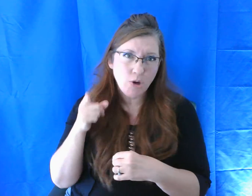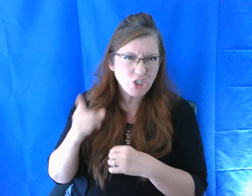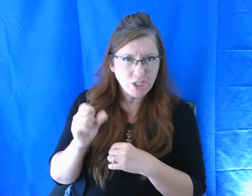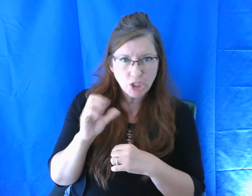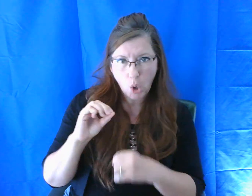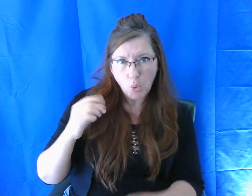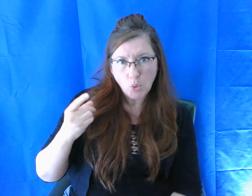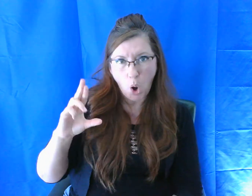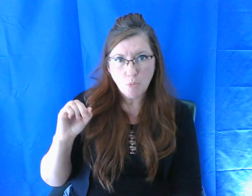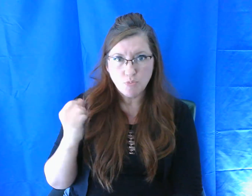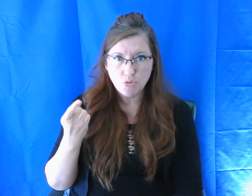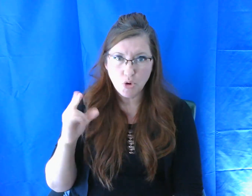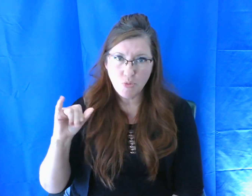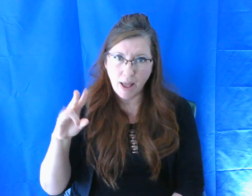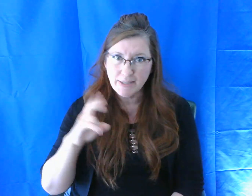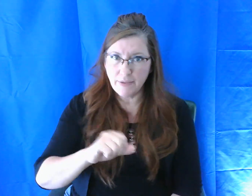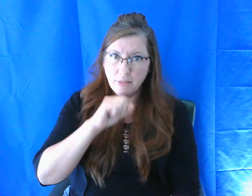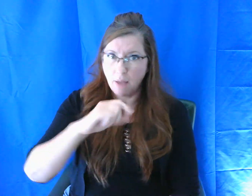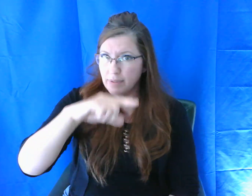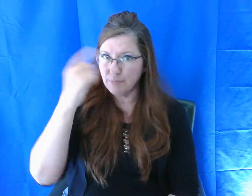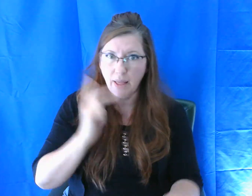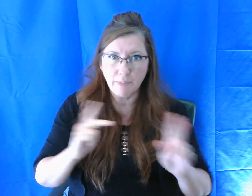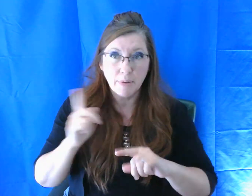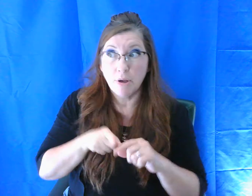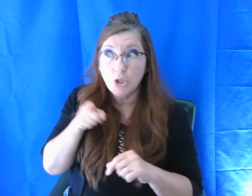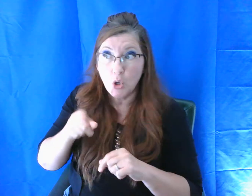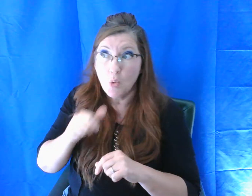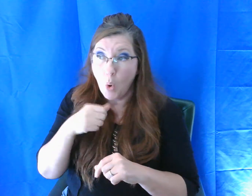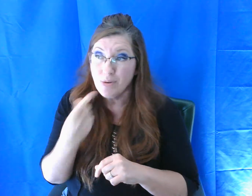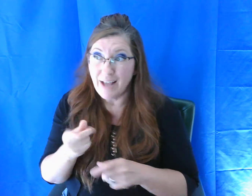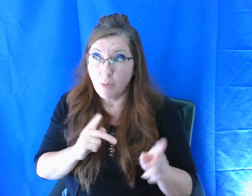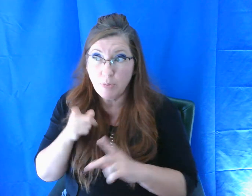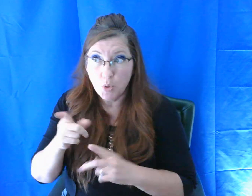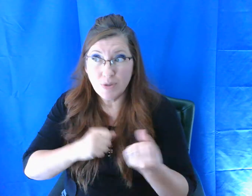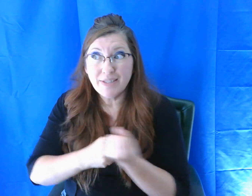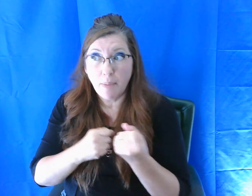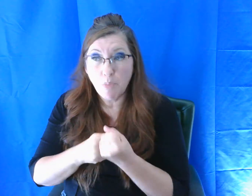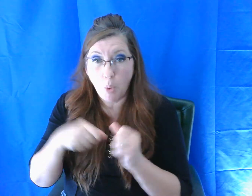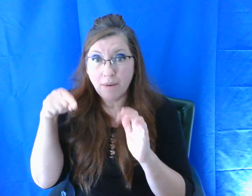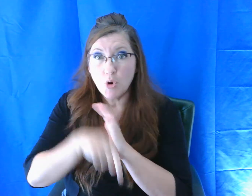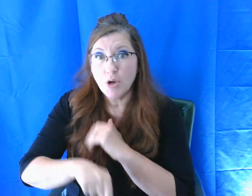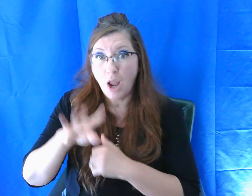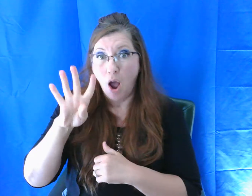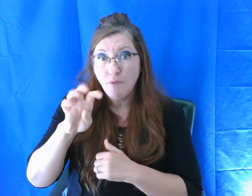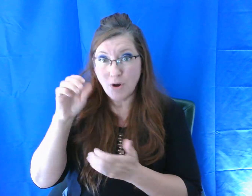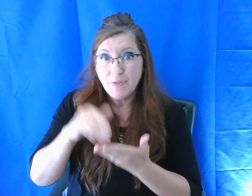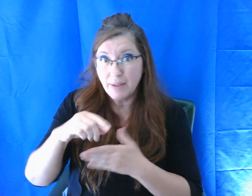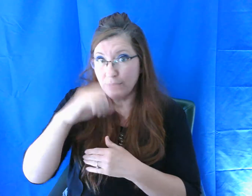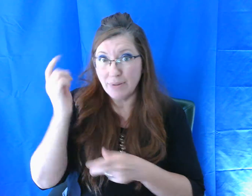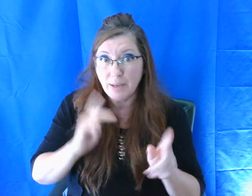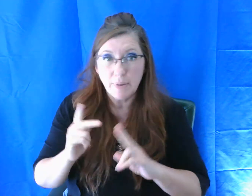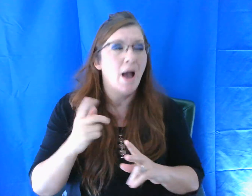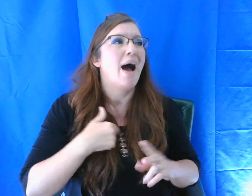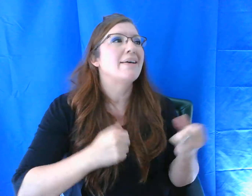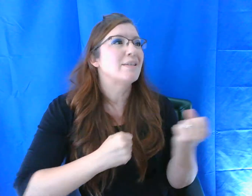She loves black people." But you won't tell these people that you support murdering 400,000 black people. I support a woman's right to choose.